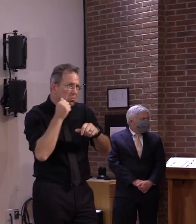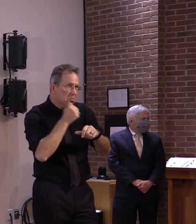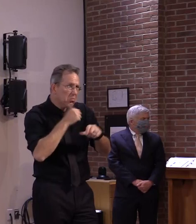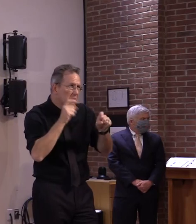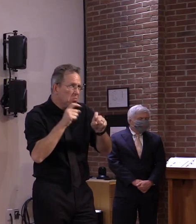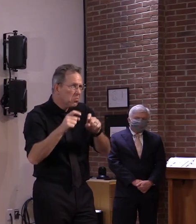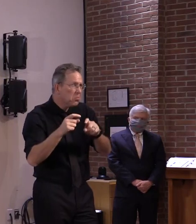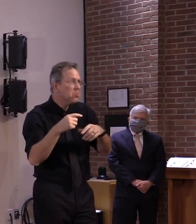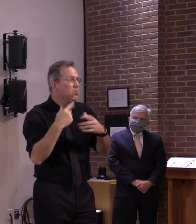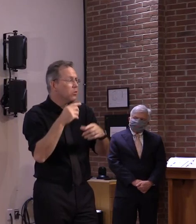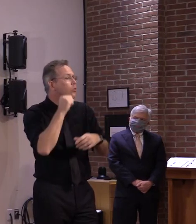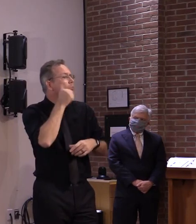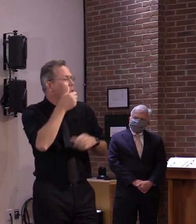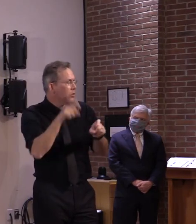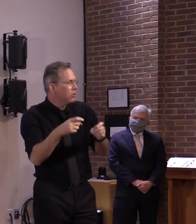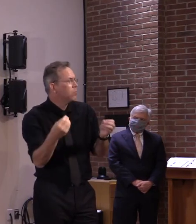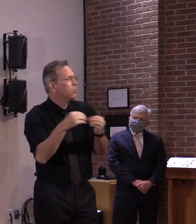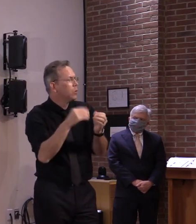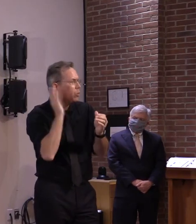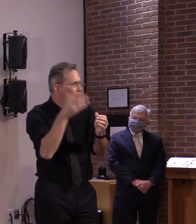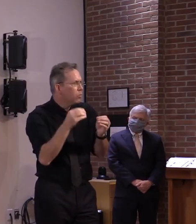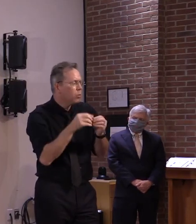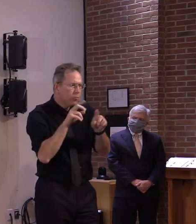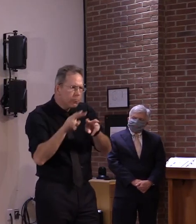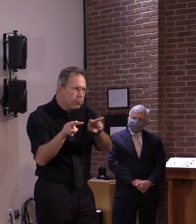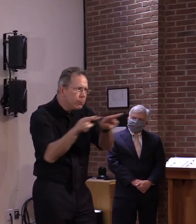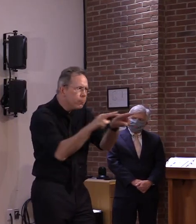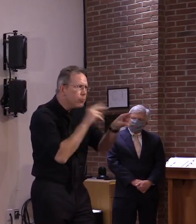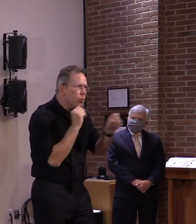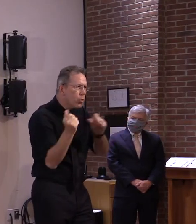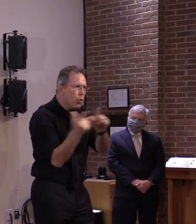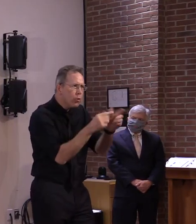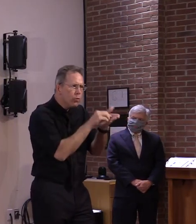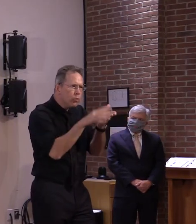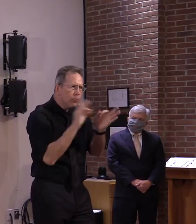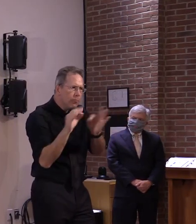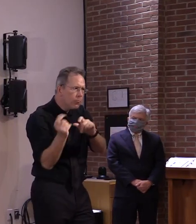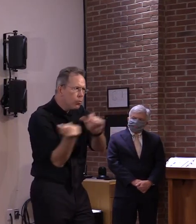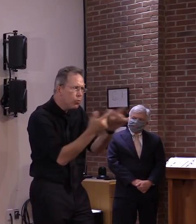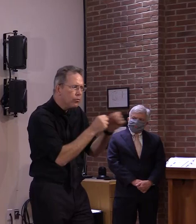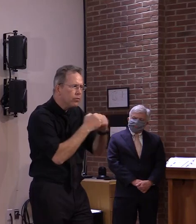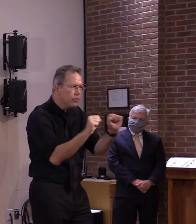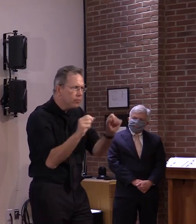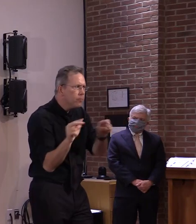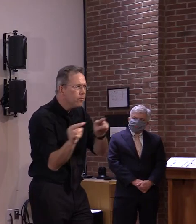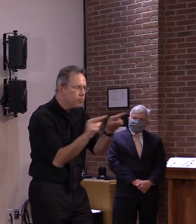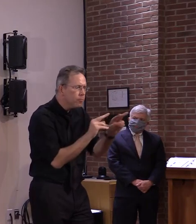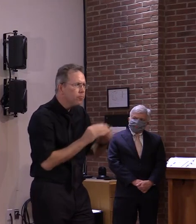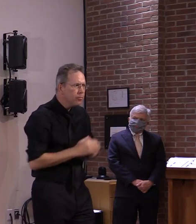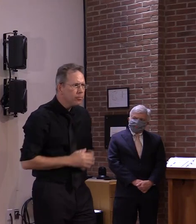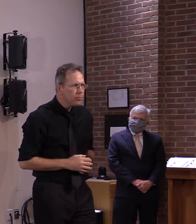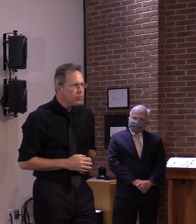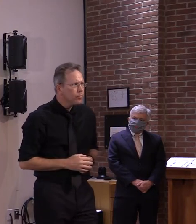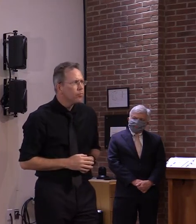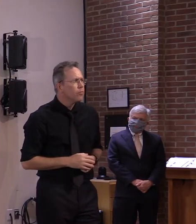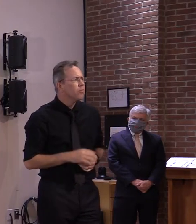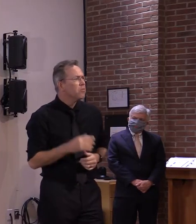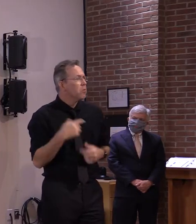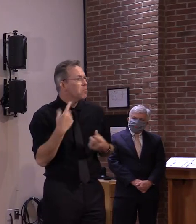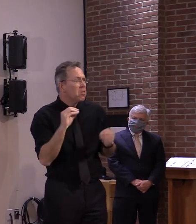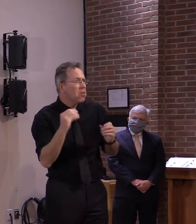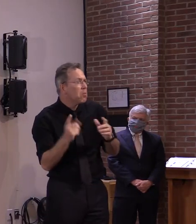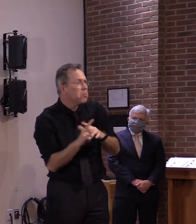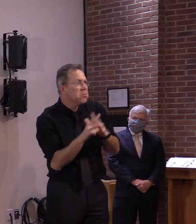tomorrow. To be absolutely sure that there's nothing new going on in that arena, whether